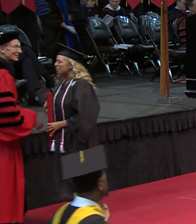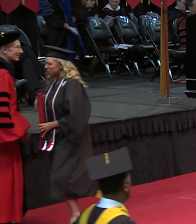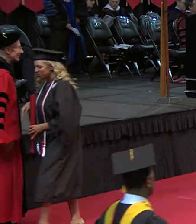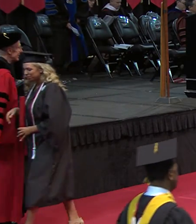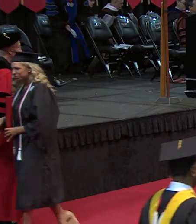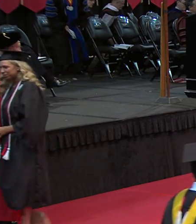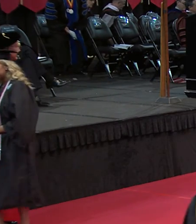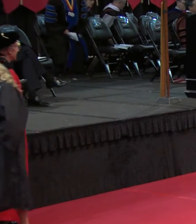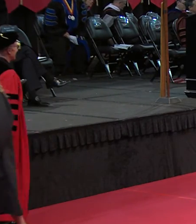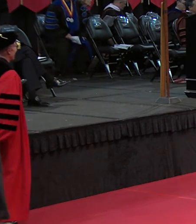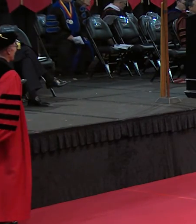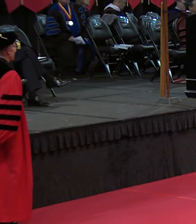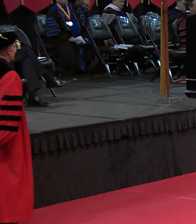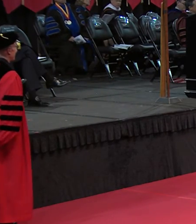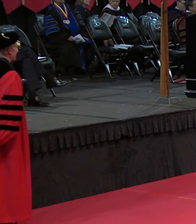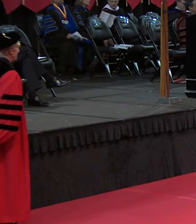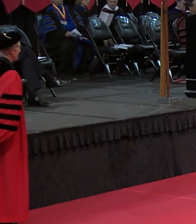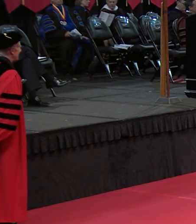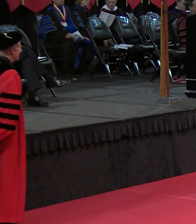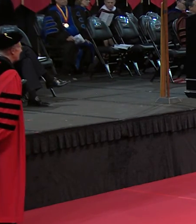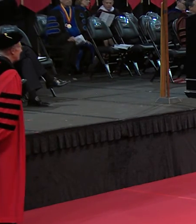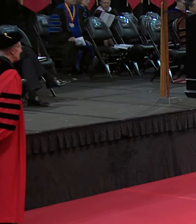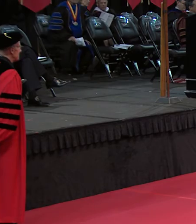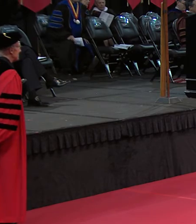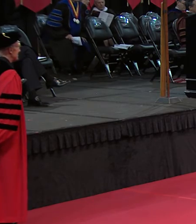Ryan Glenn Curran.